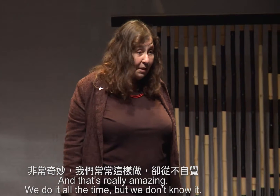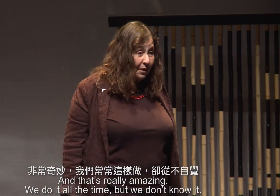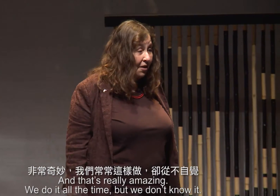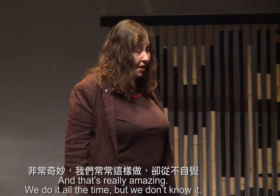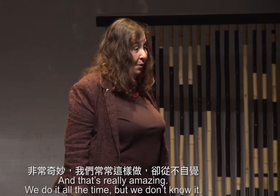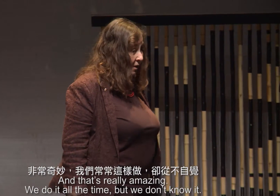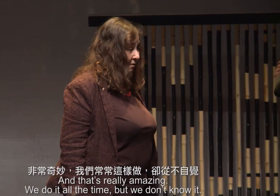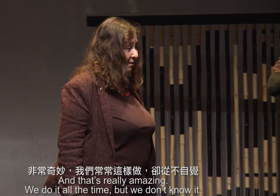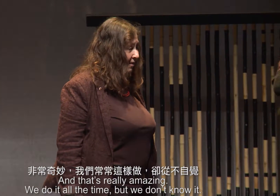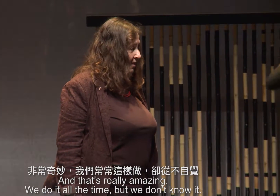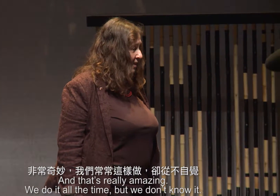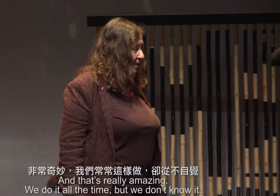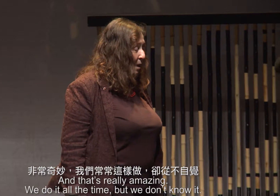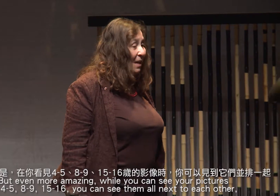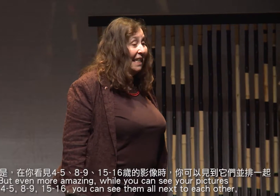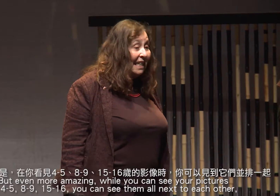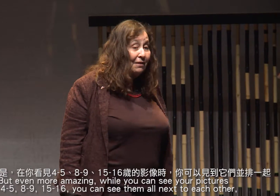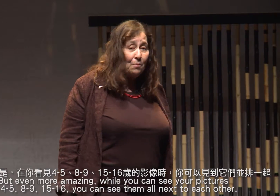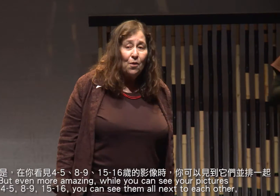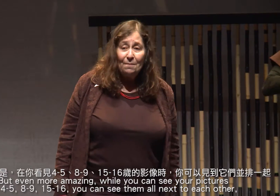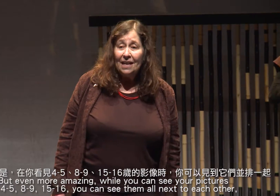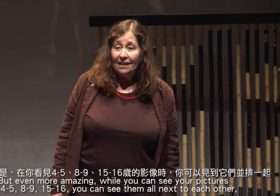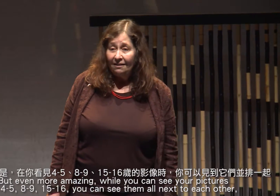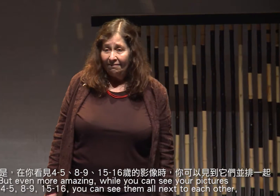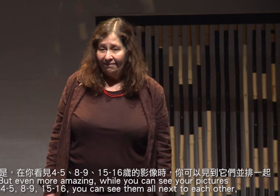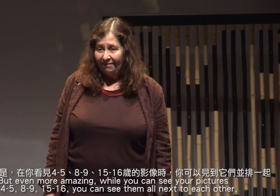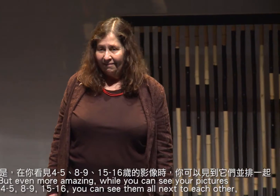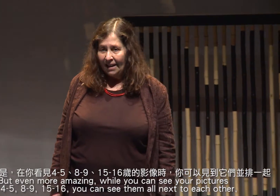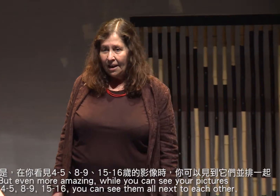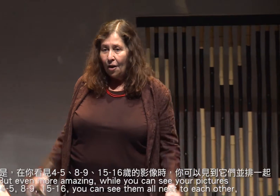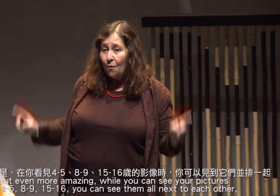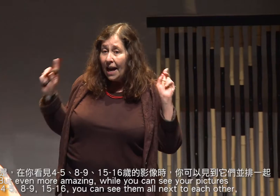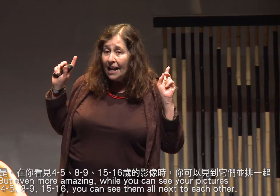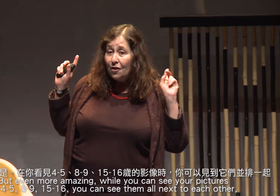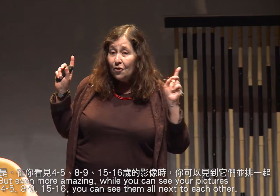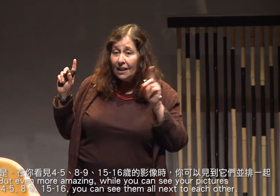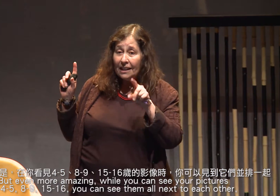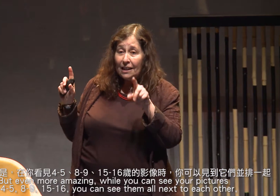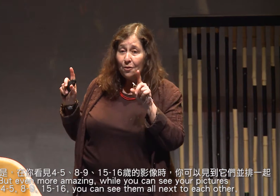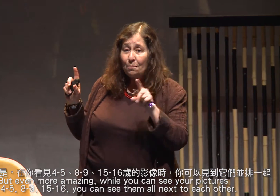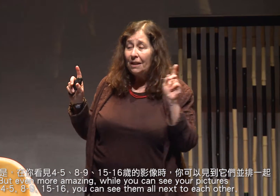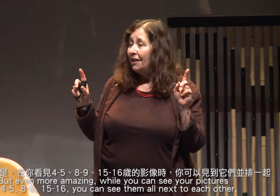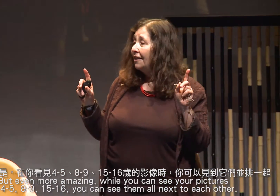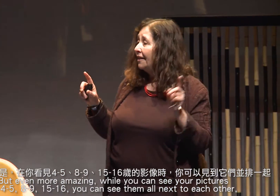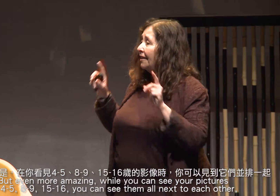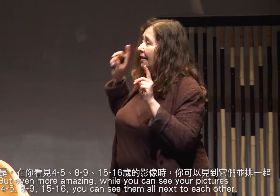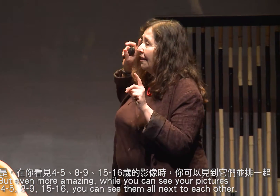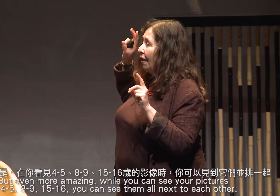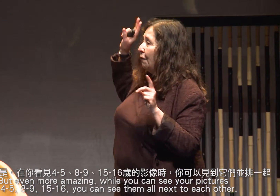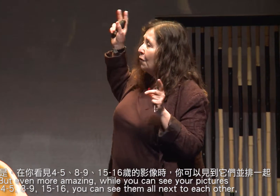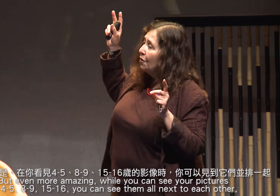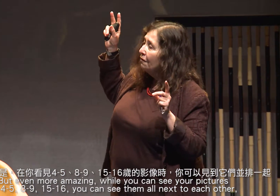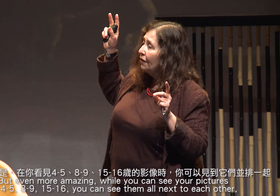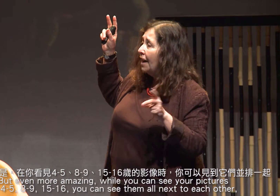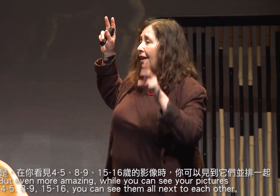time, but we don't know it. But even more amazing, while you can see your pictures